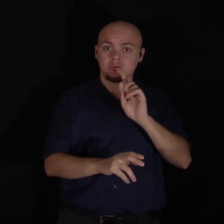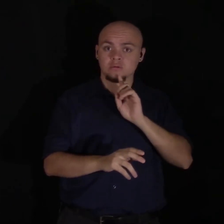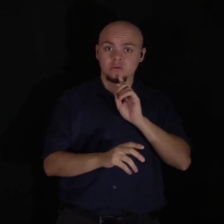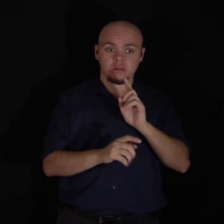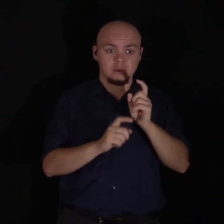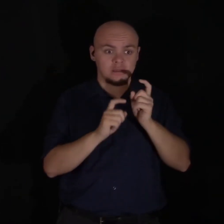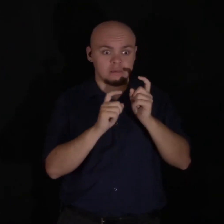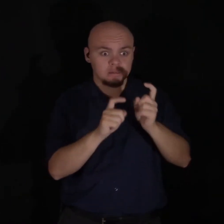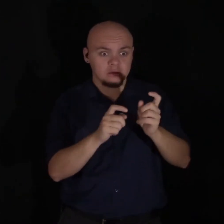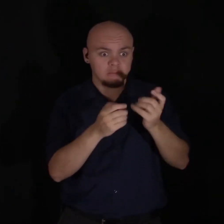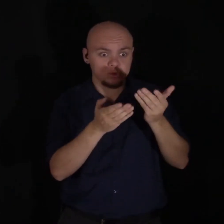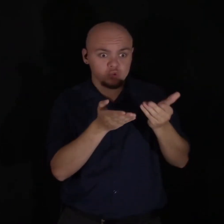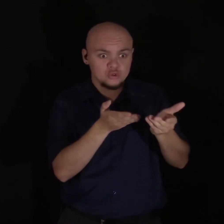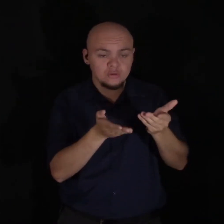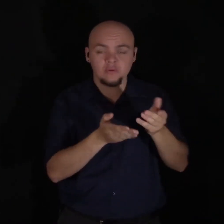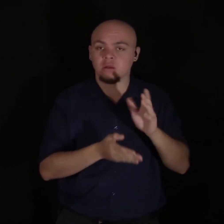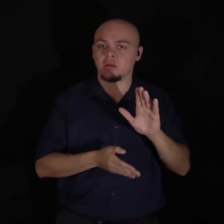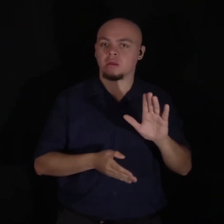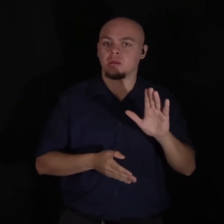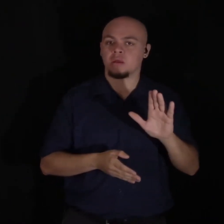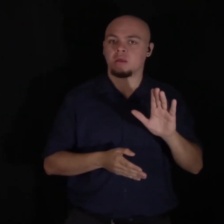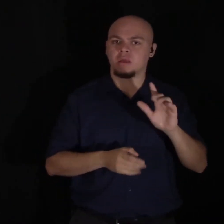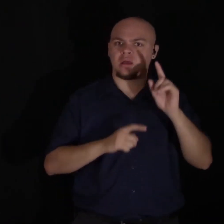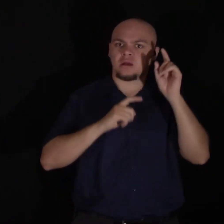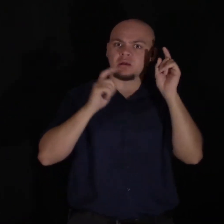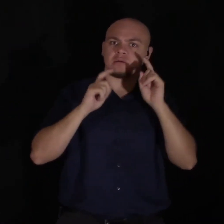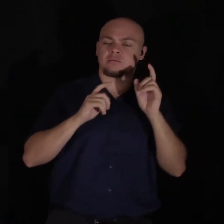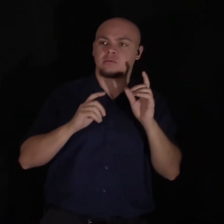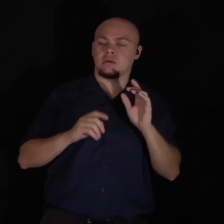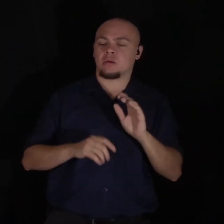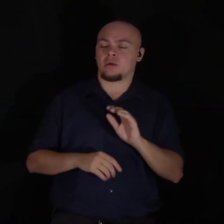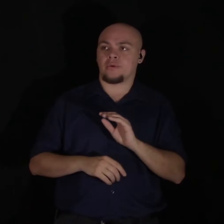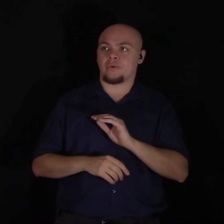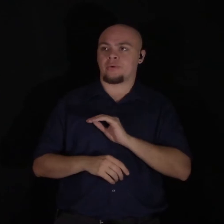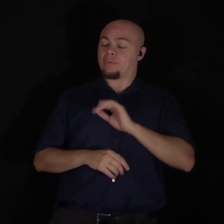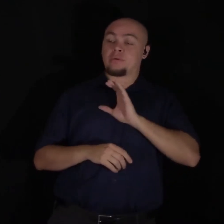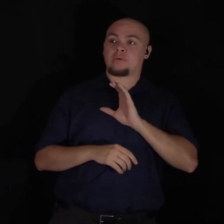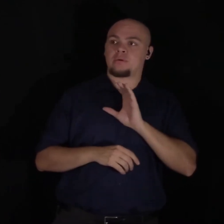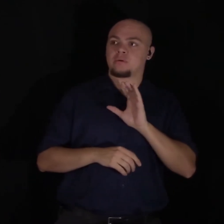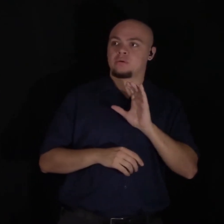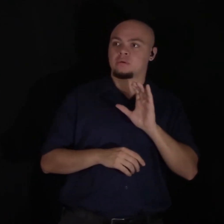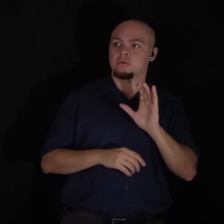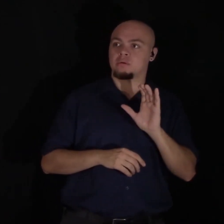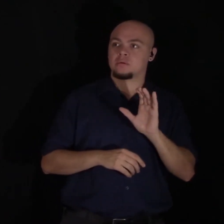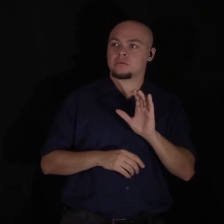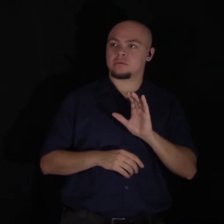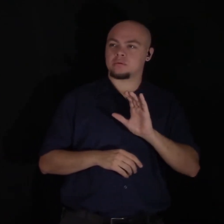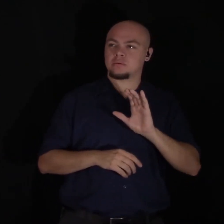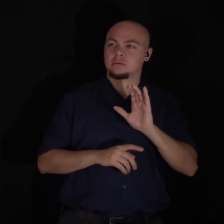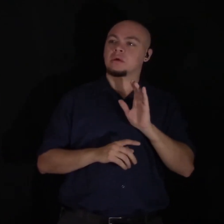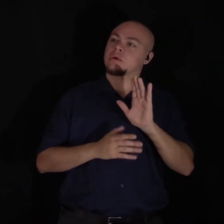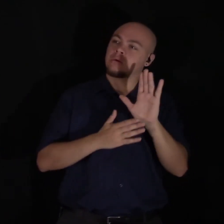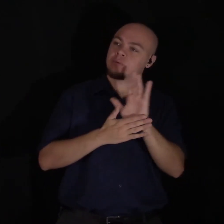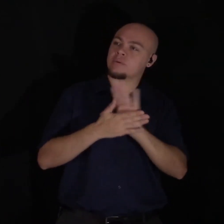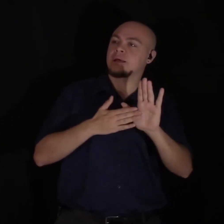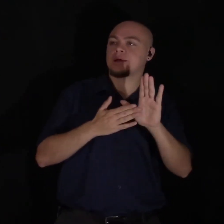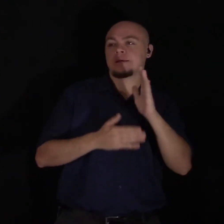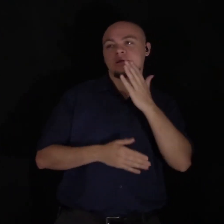service, his whole countenance is lighted up, as it were, with a beam of benevolence and sweetness that I